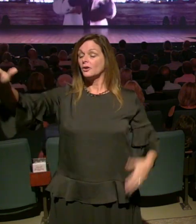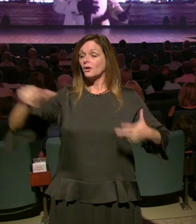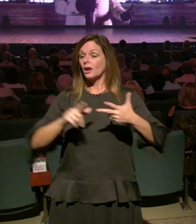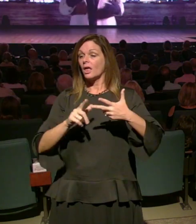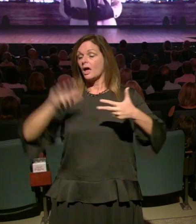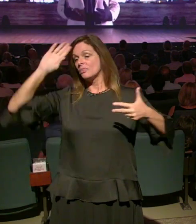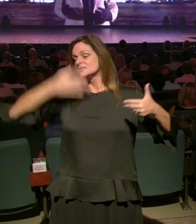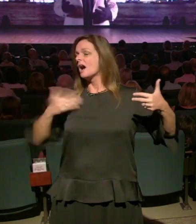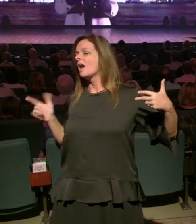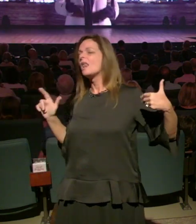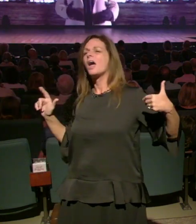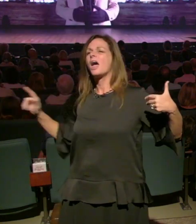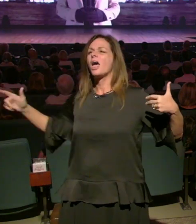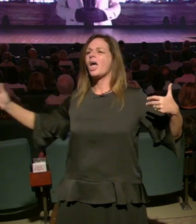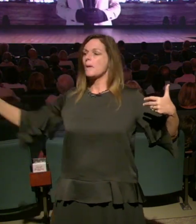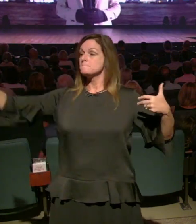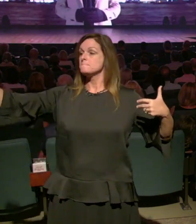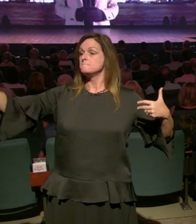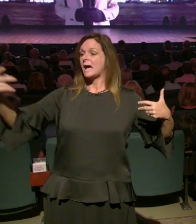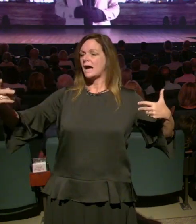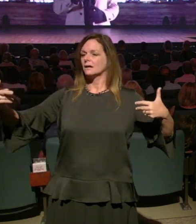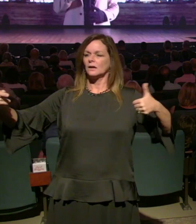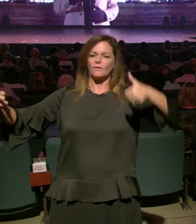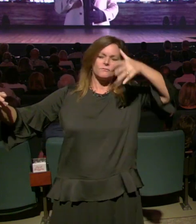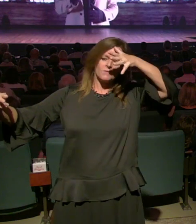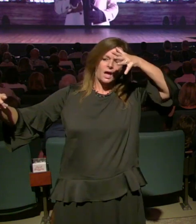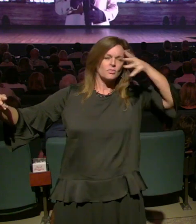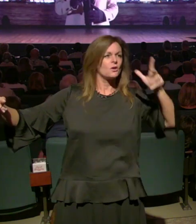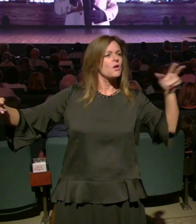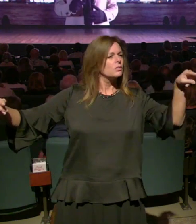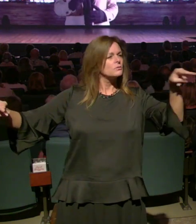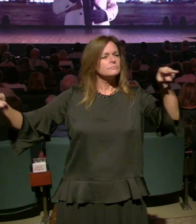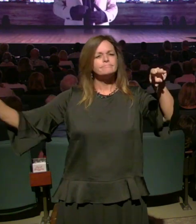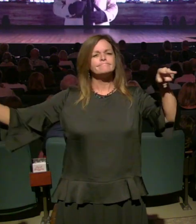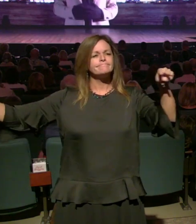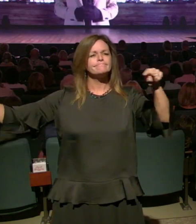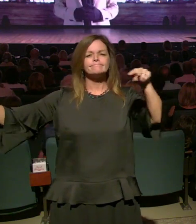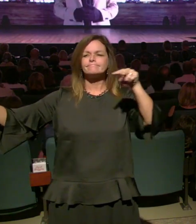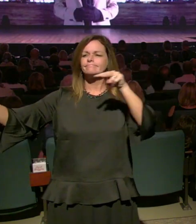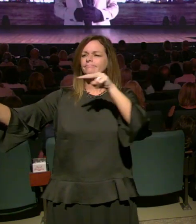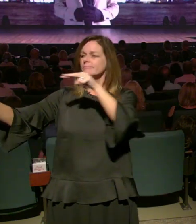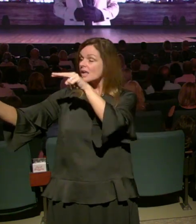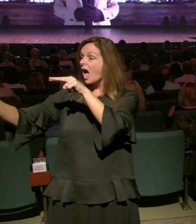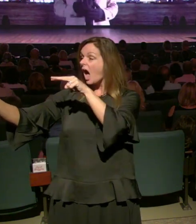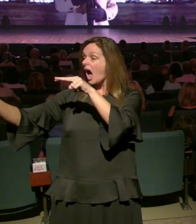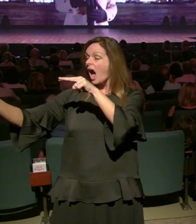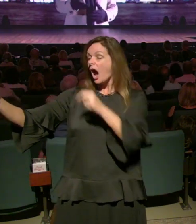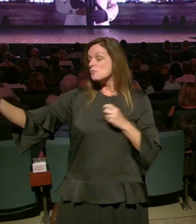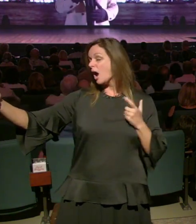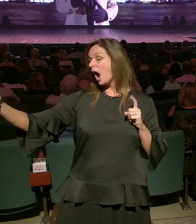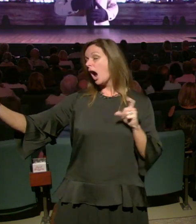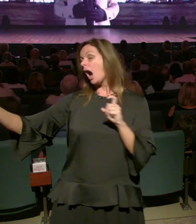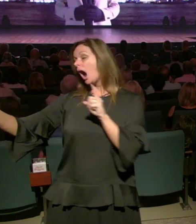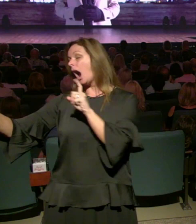The father in the story represents God. Jesus told us that story to show us the heart of our Heavenly Father, to let you know